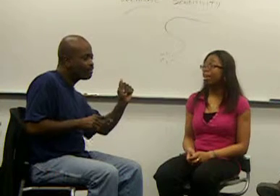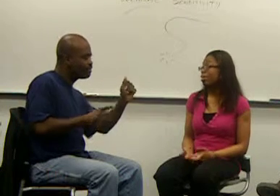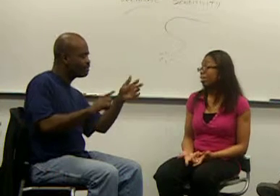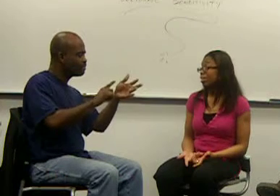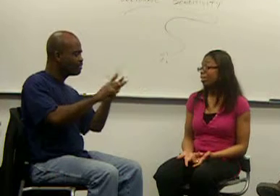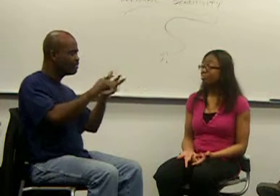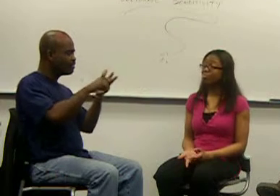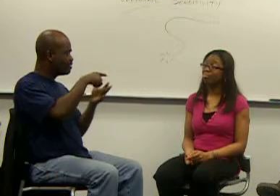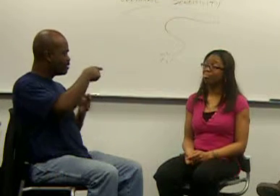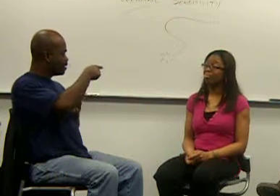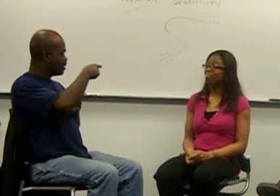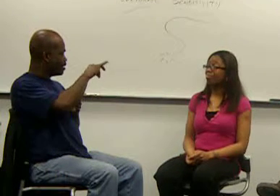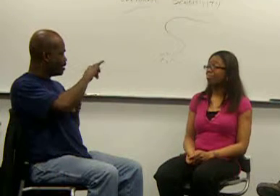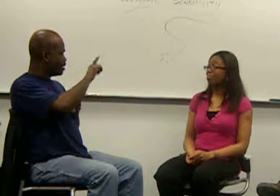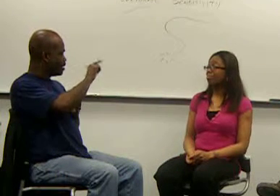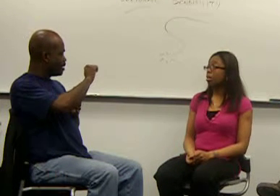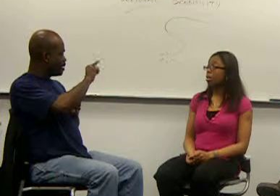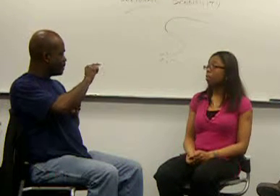like yoga,